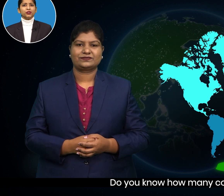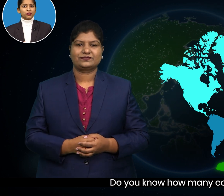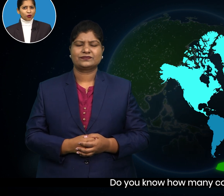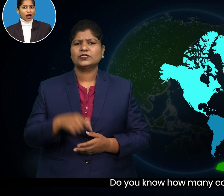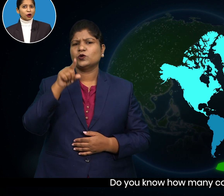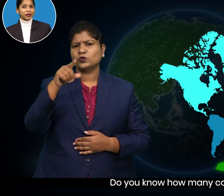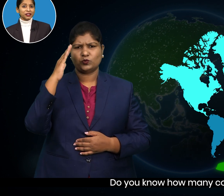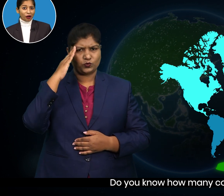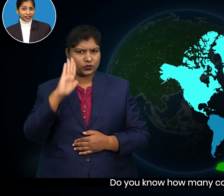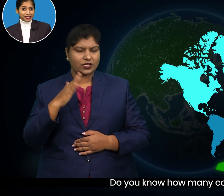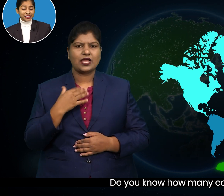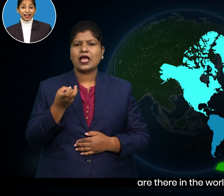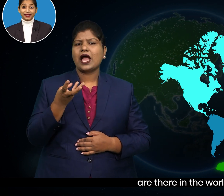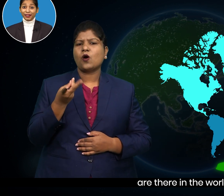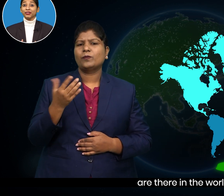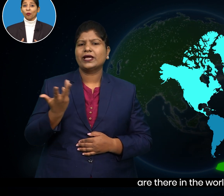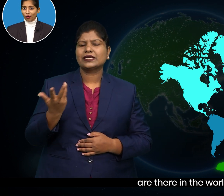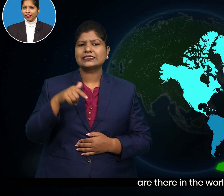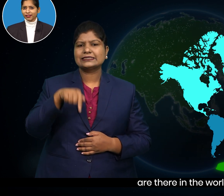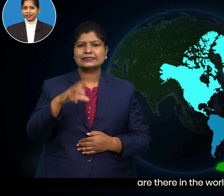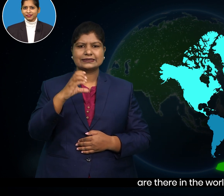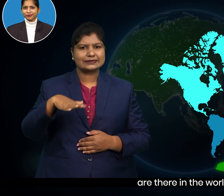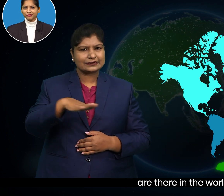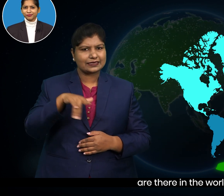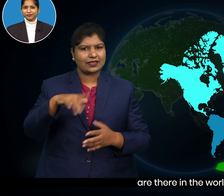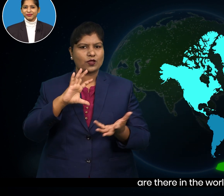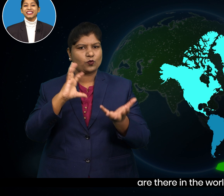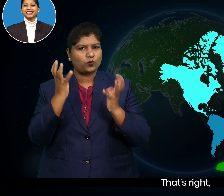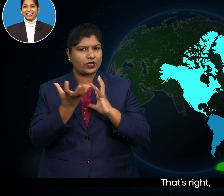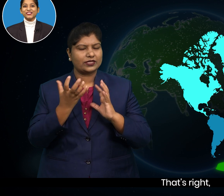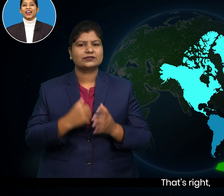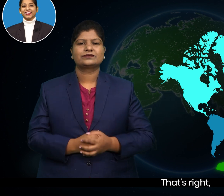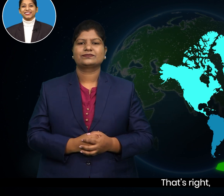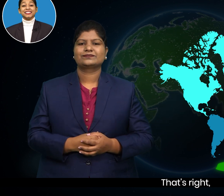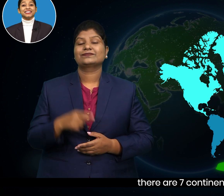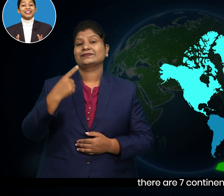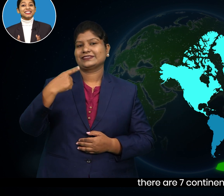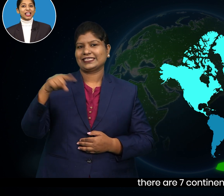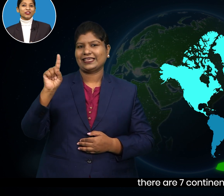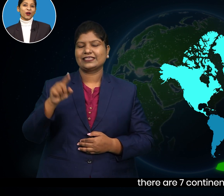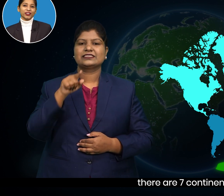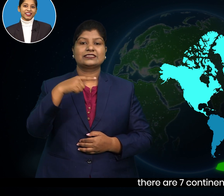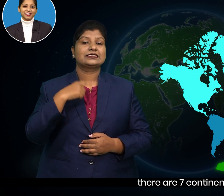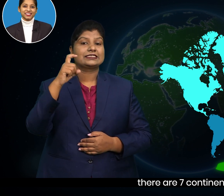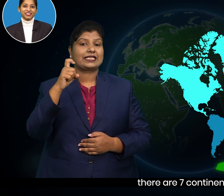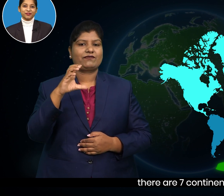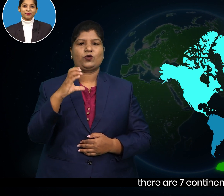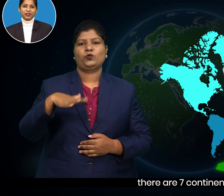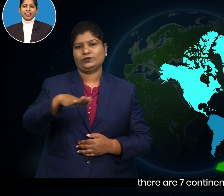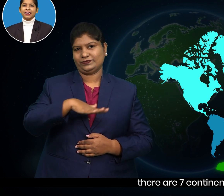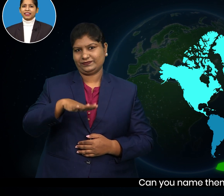Do you know how many continents are there in the world? That's right, there are 7